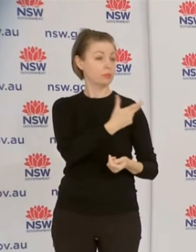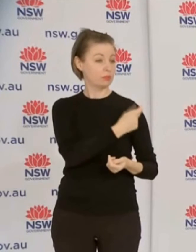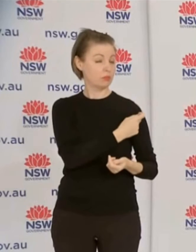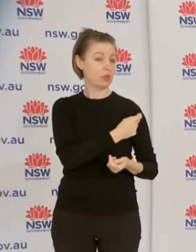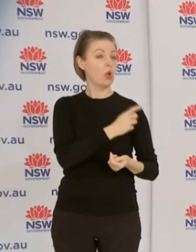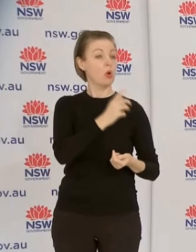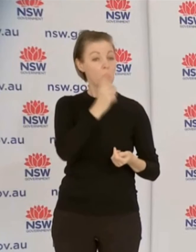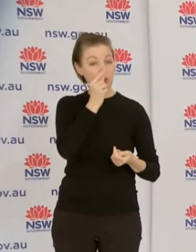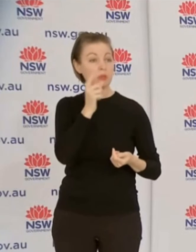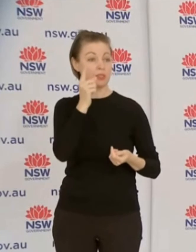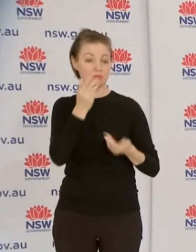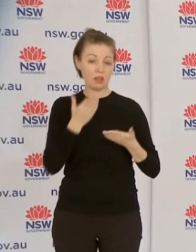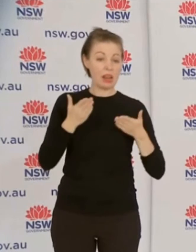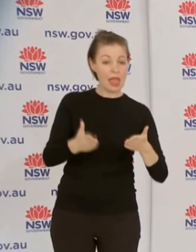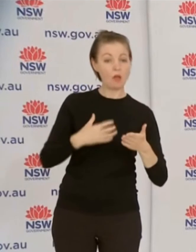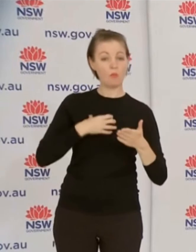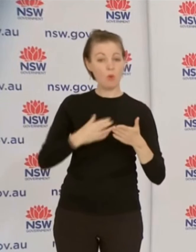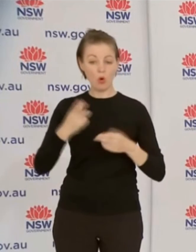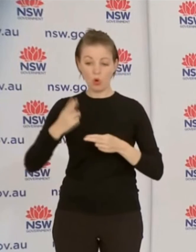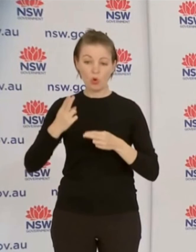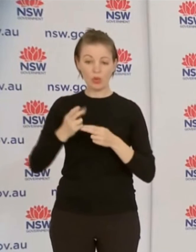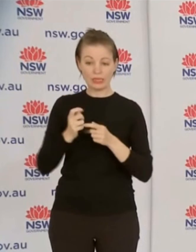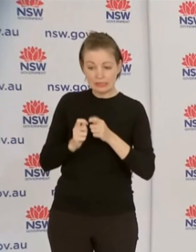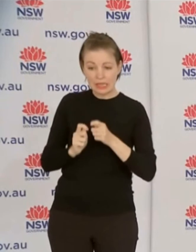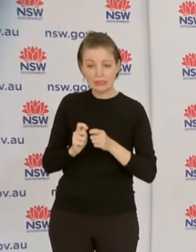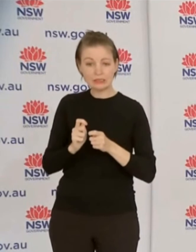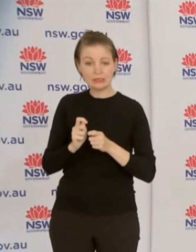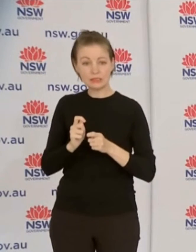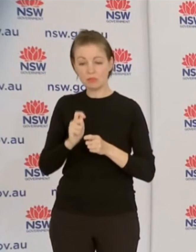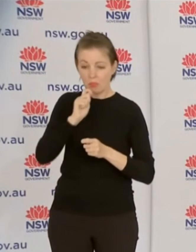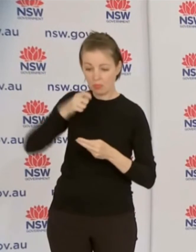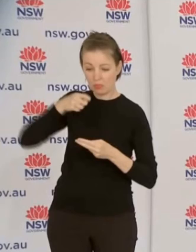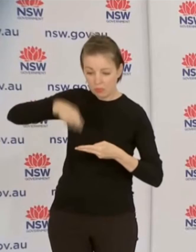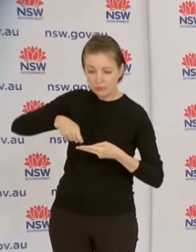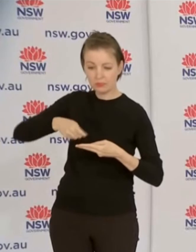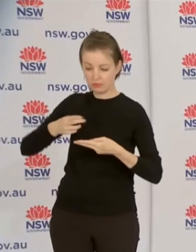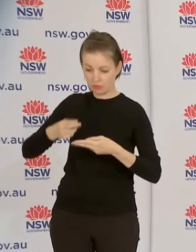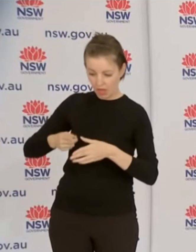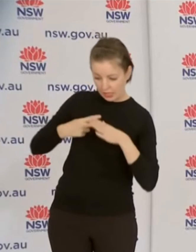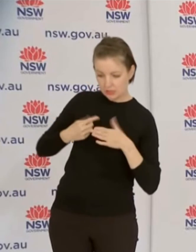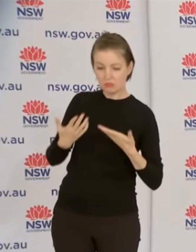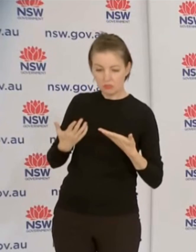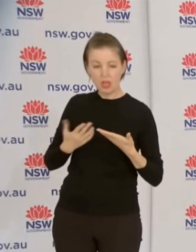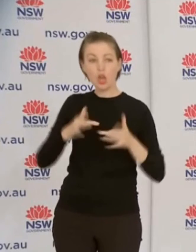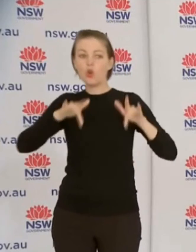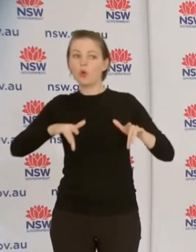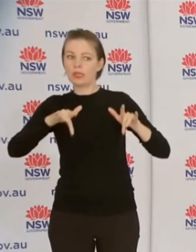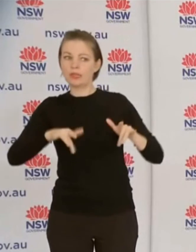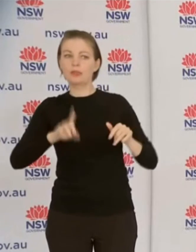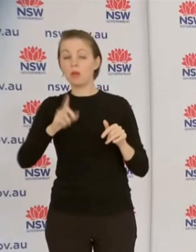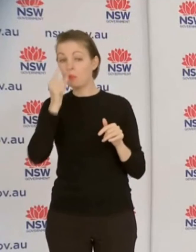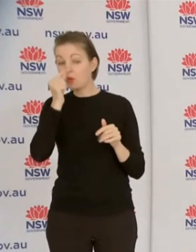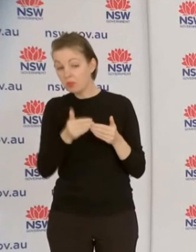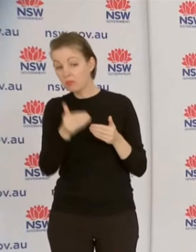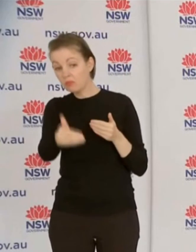it's testing in certain settings, even at home. We're not there yet, but we're certainly getting there in terms of transition. Deputy Premier,